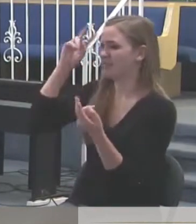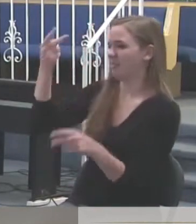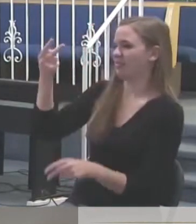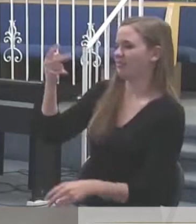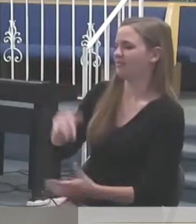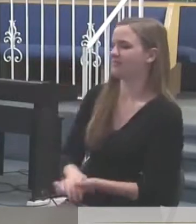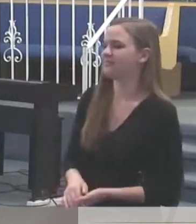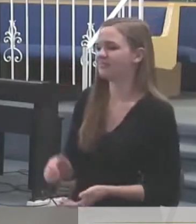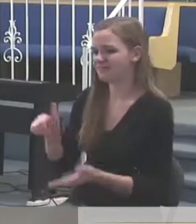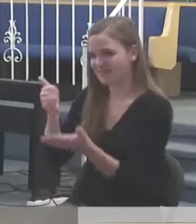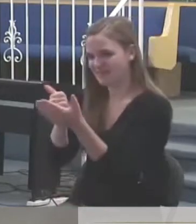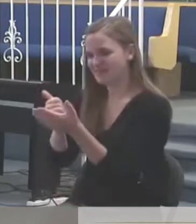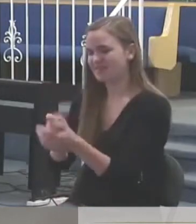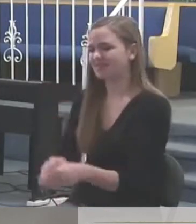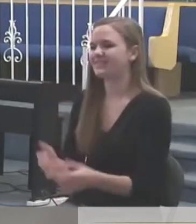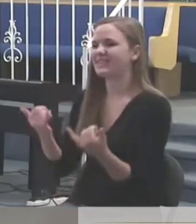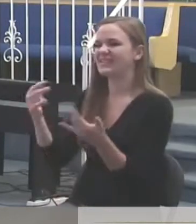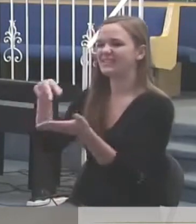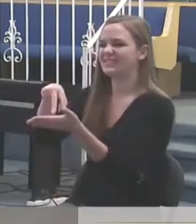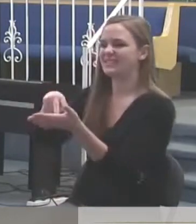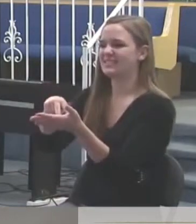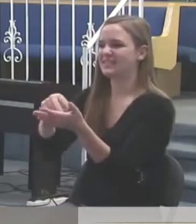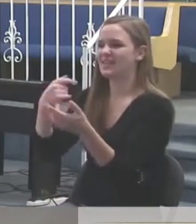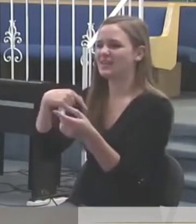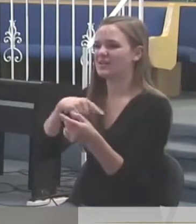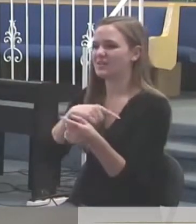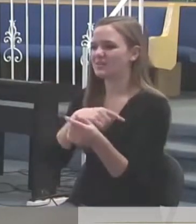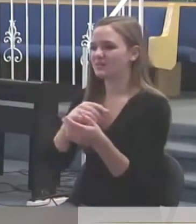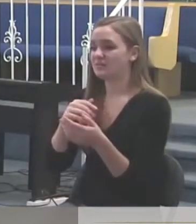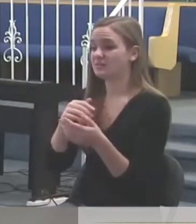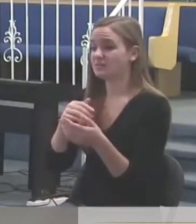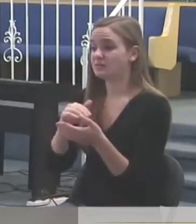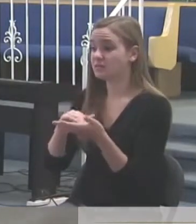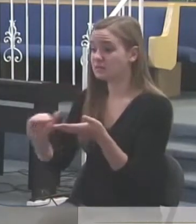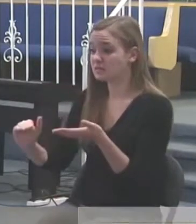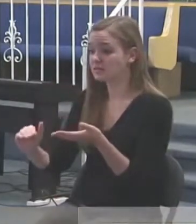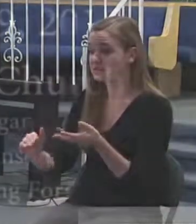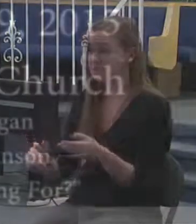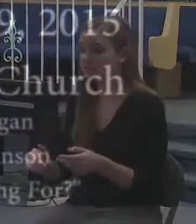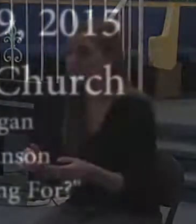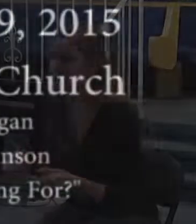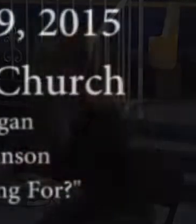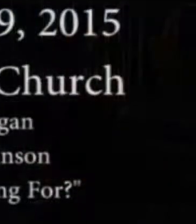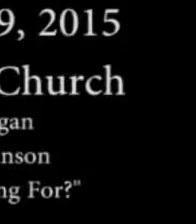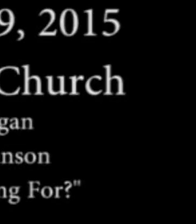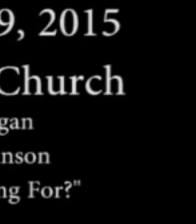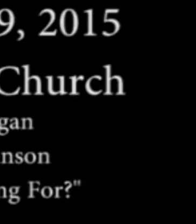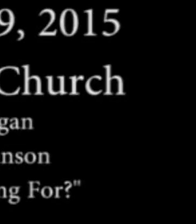Amen. Let us stand and be dismissed, and then we'll prepare for our service.